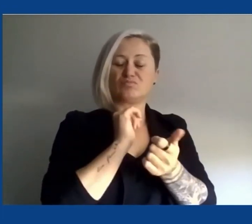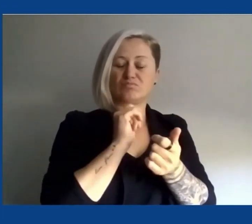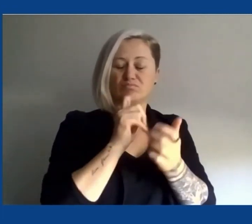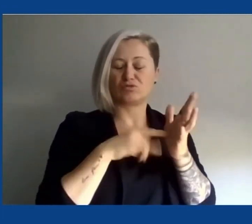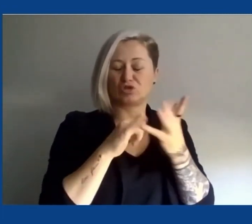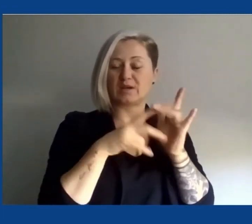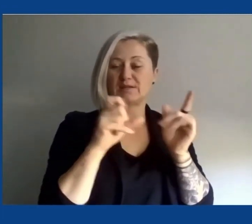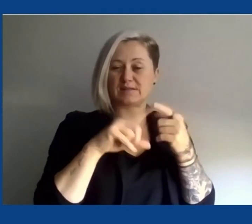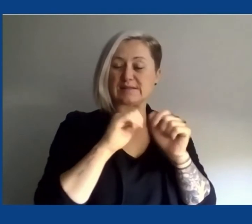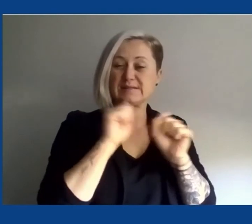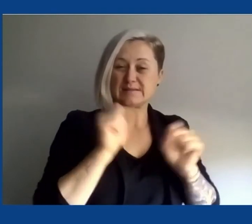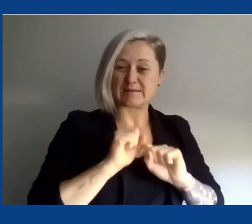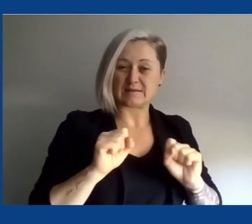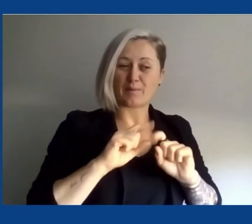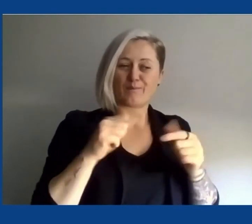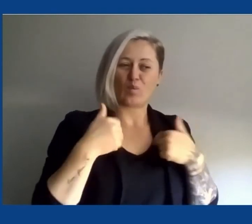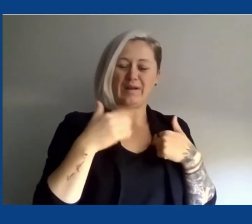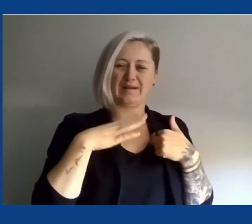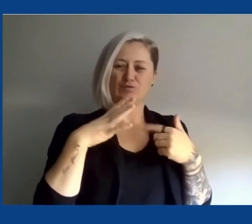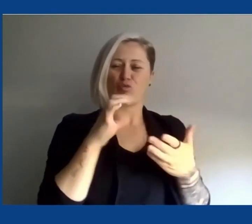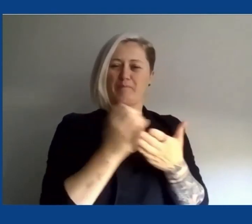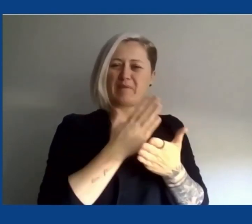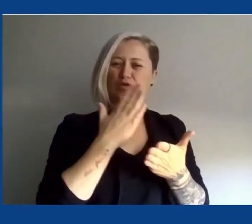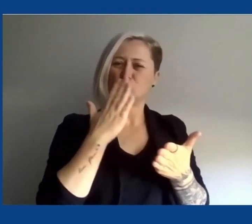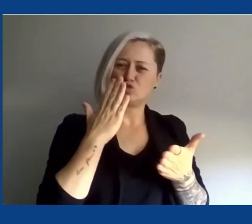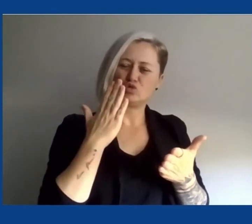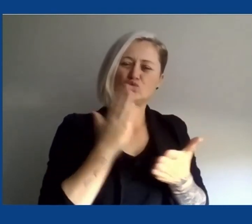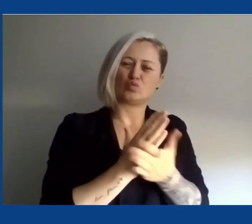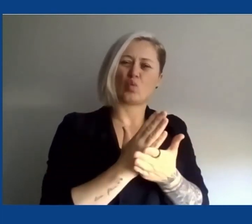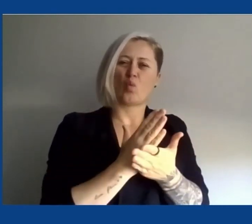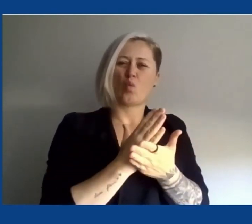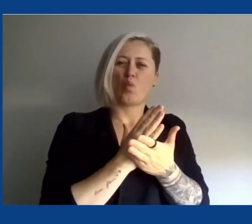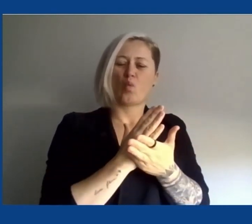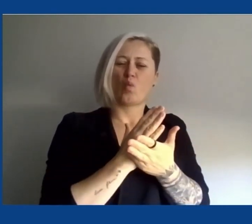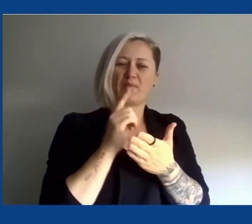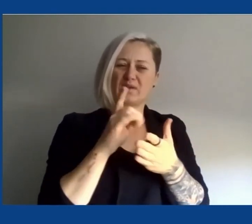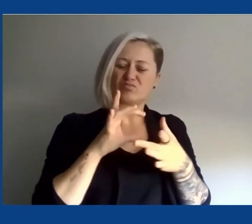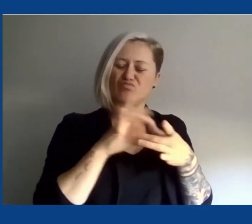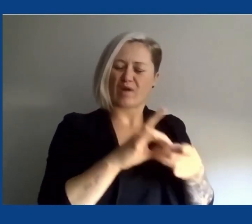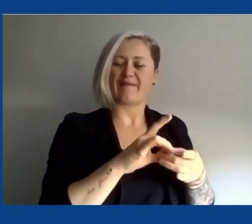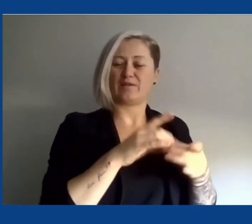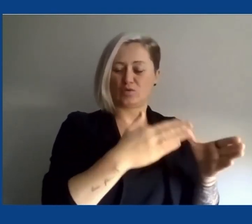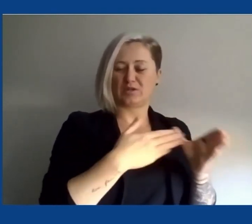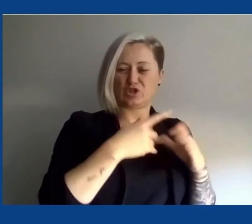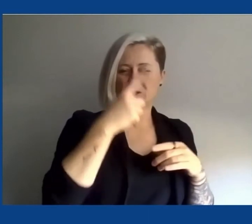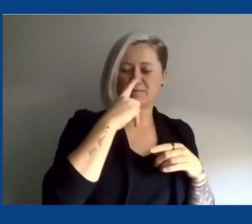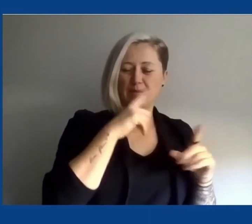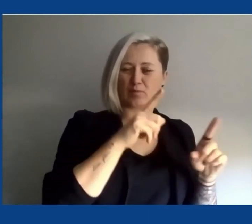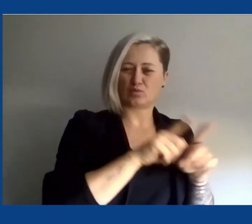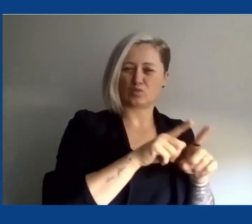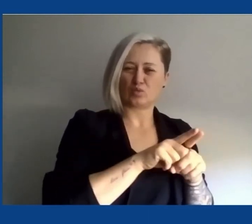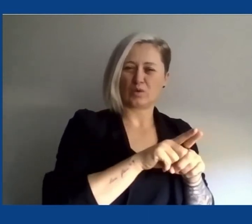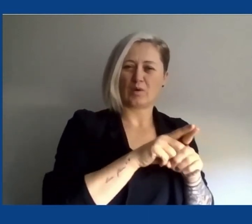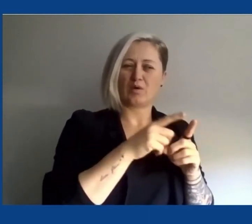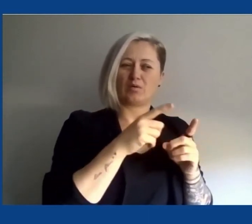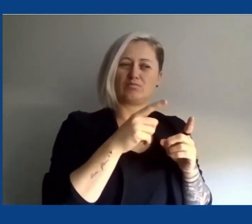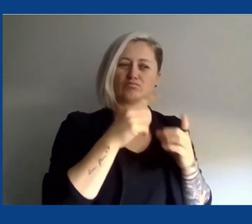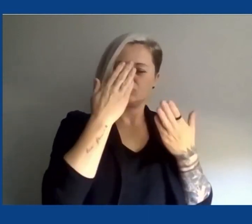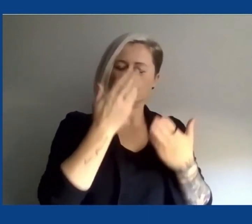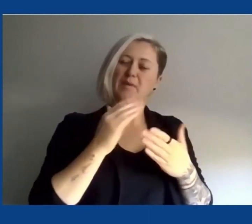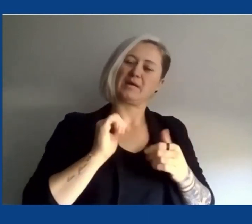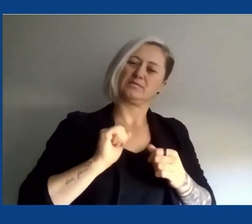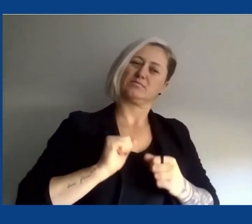we need to ensure that this system is meaningful for and relevant to Indigenous people and respect, their status as members